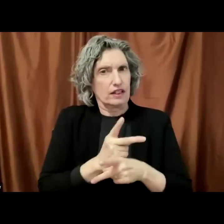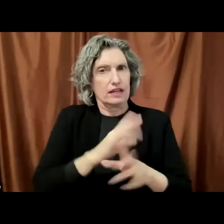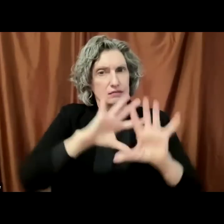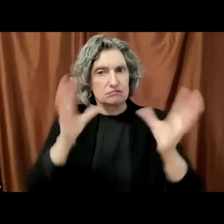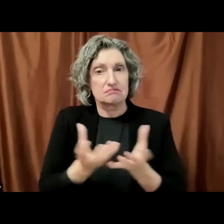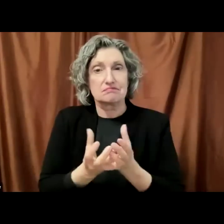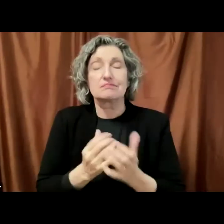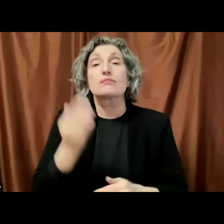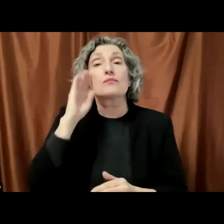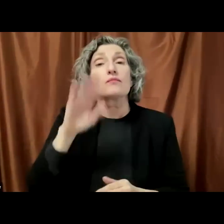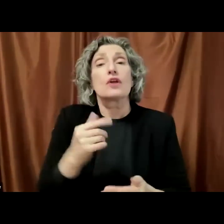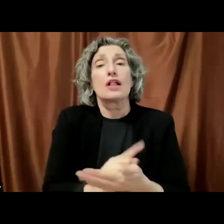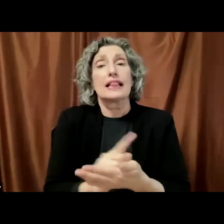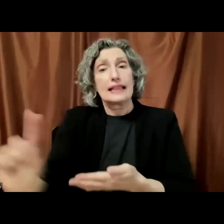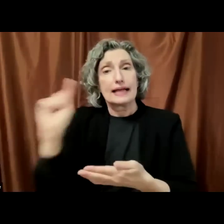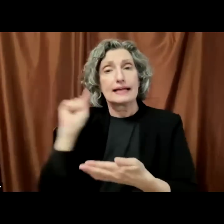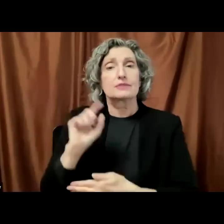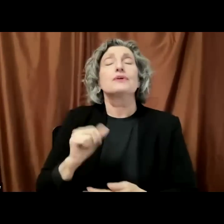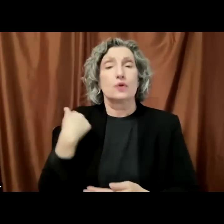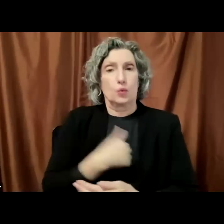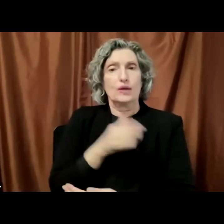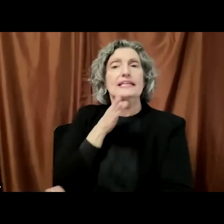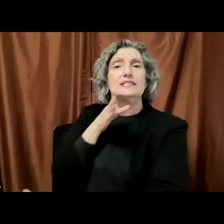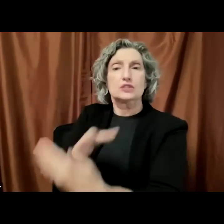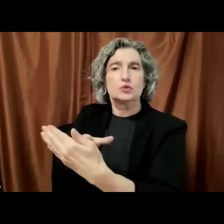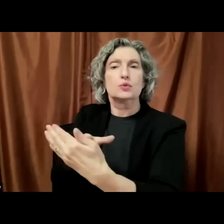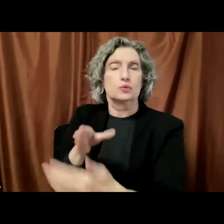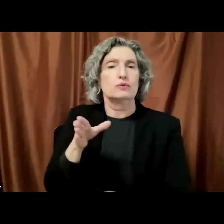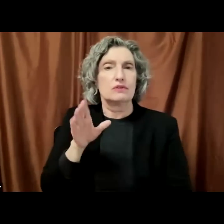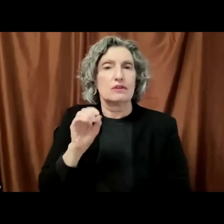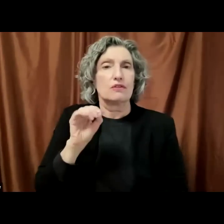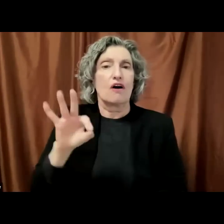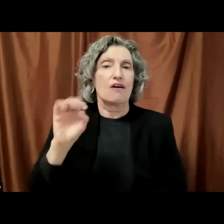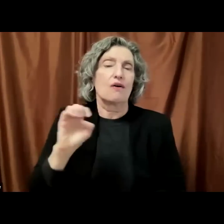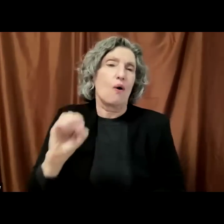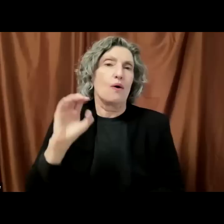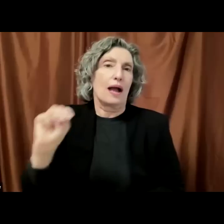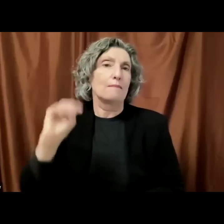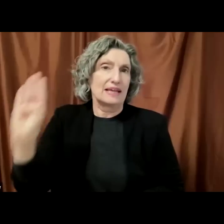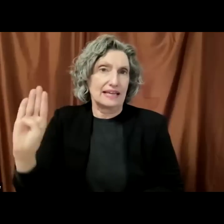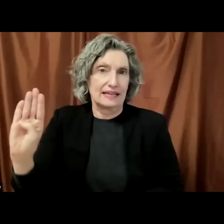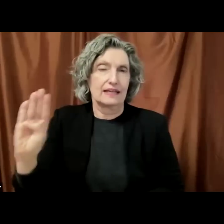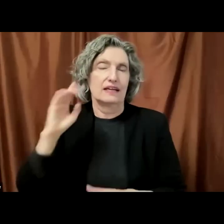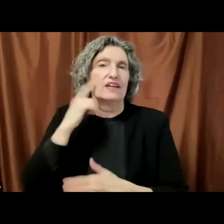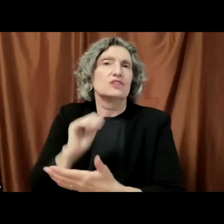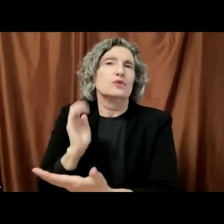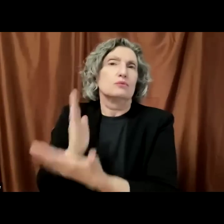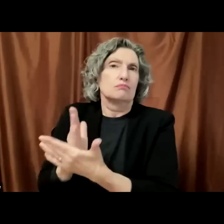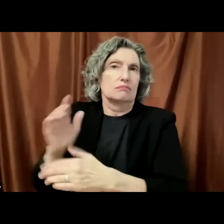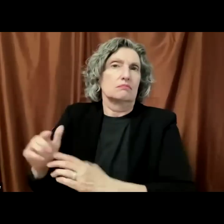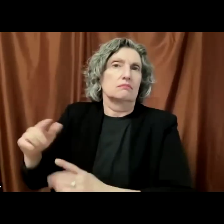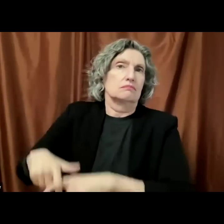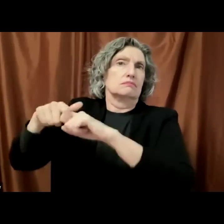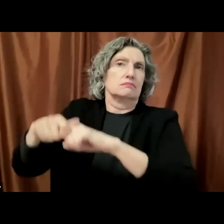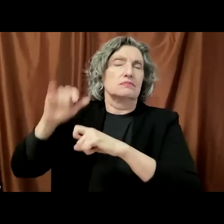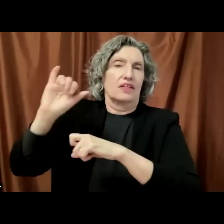last week, the National Council of Nonprofit filed suit against the Office of Management and Budget to stop its reckless action to